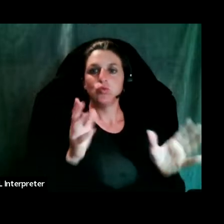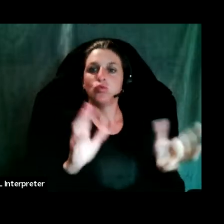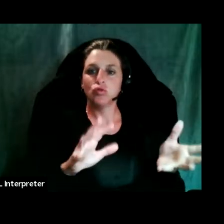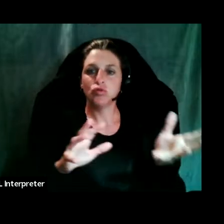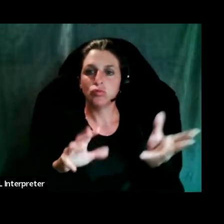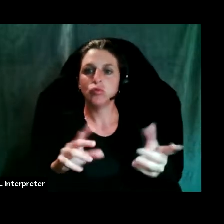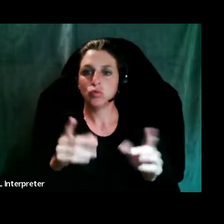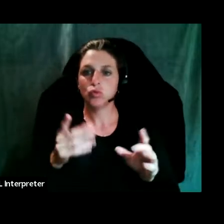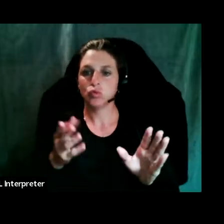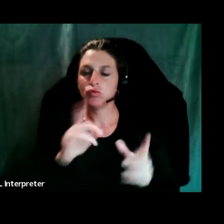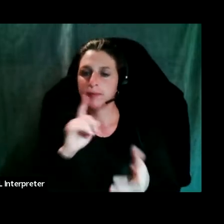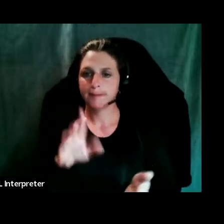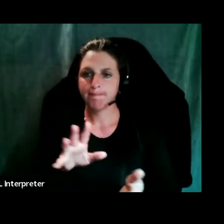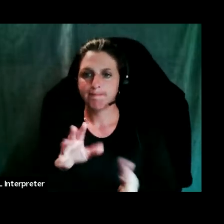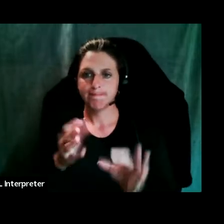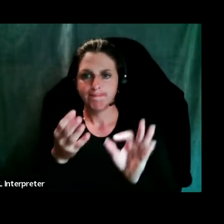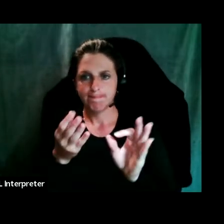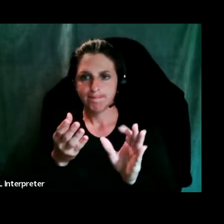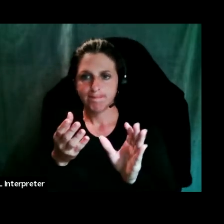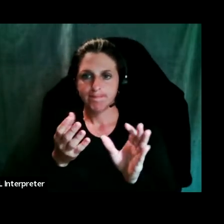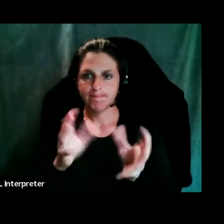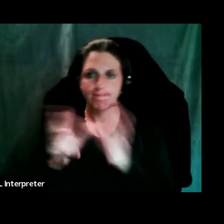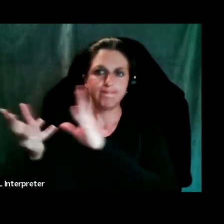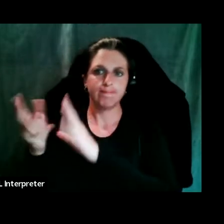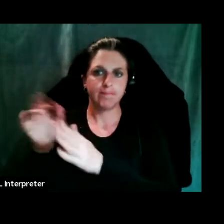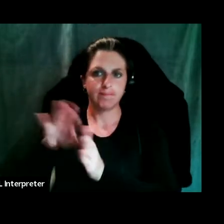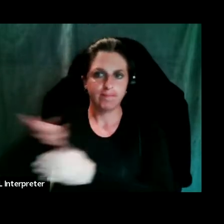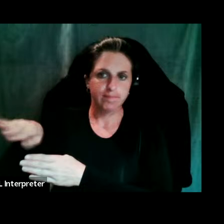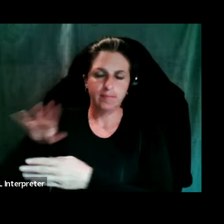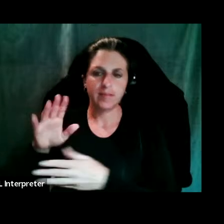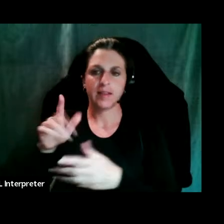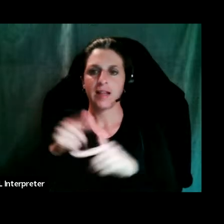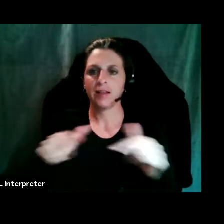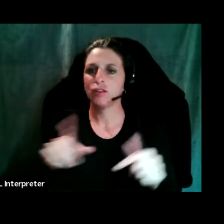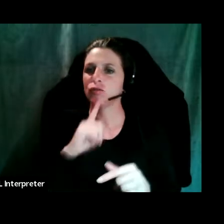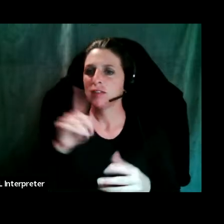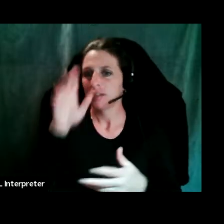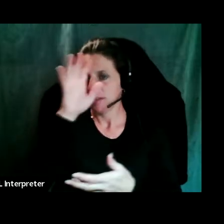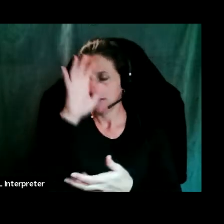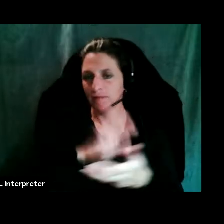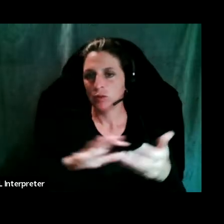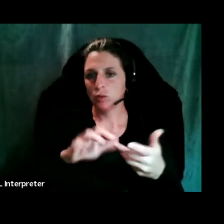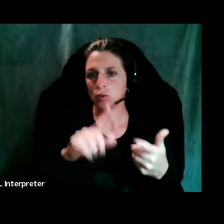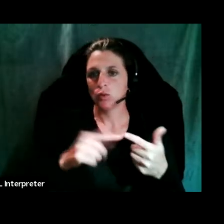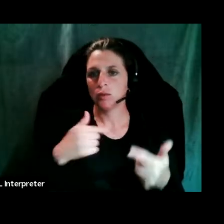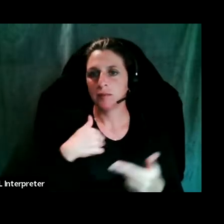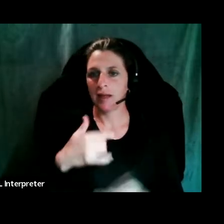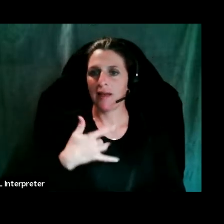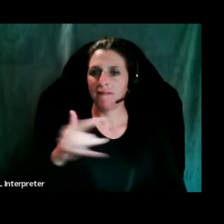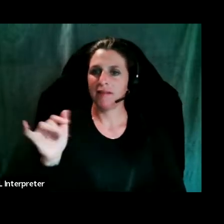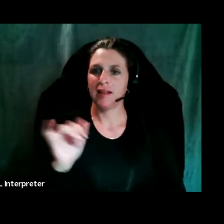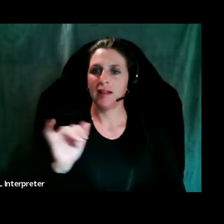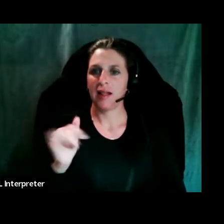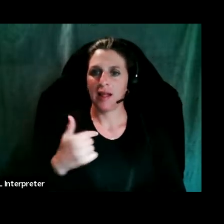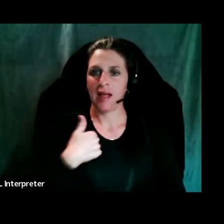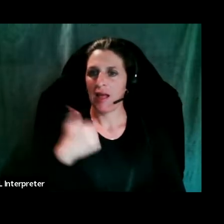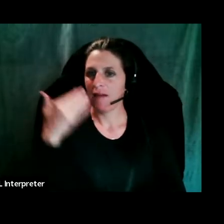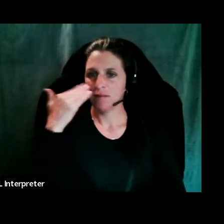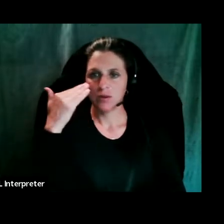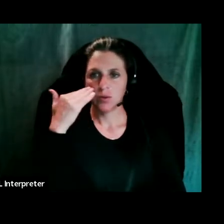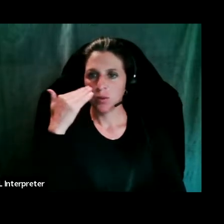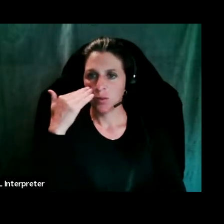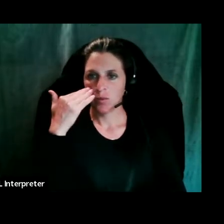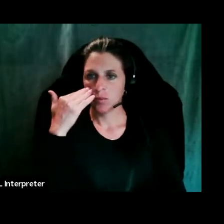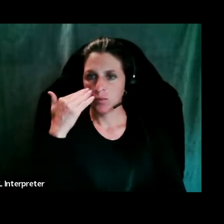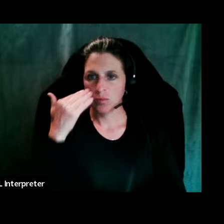language. It's so confusing to me because I feel like I've known for